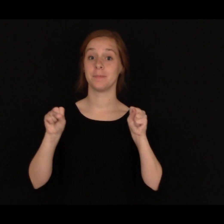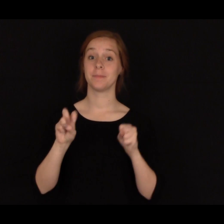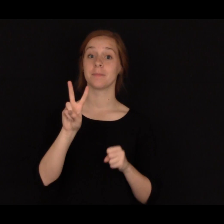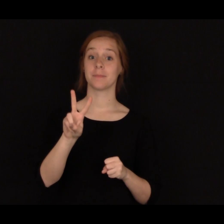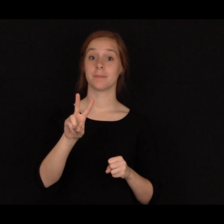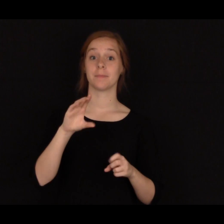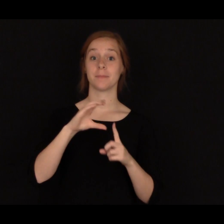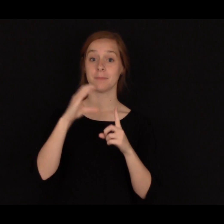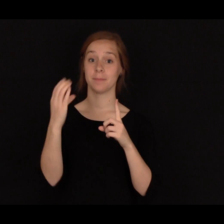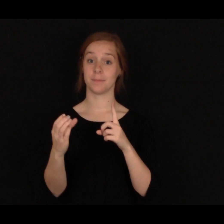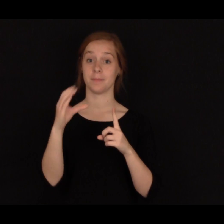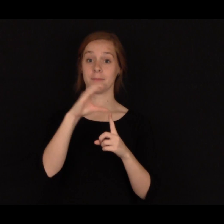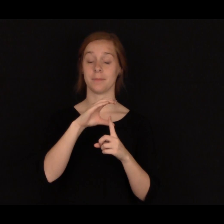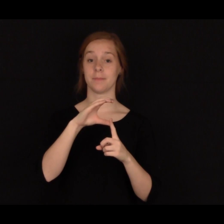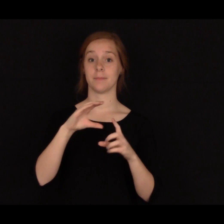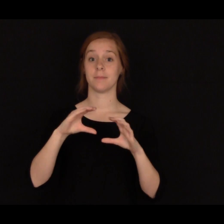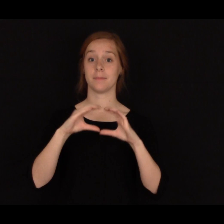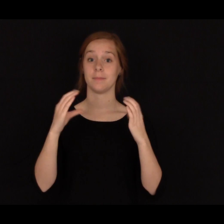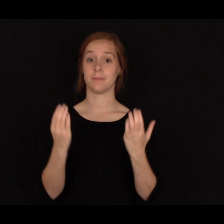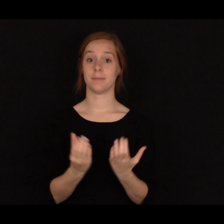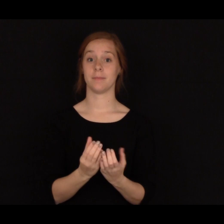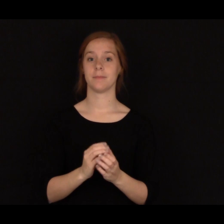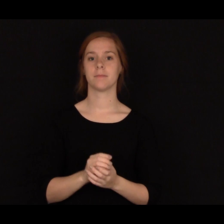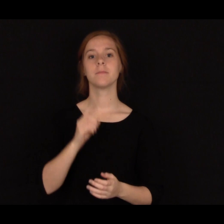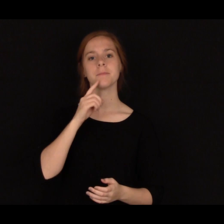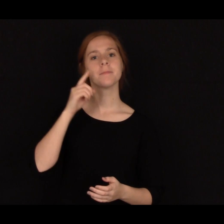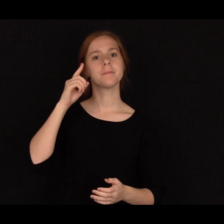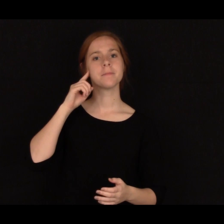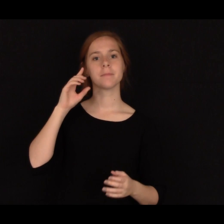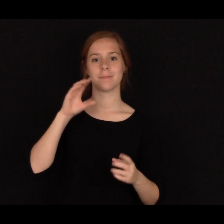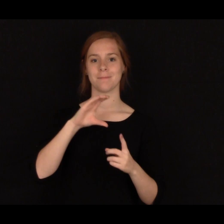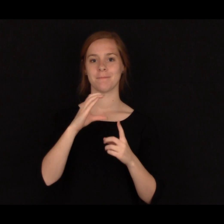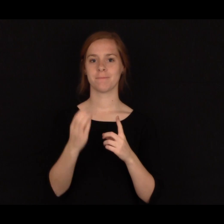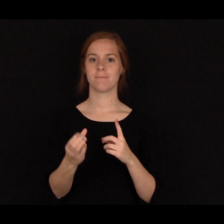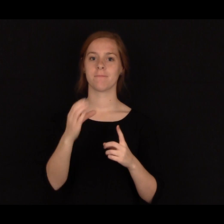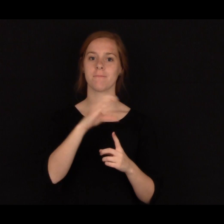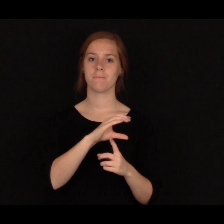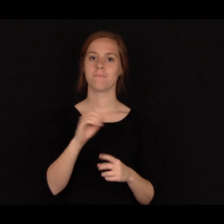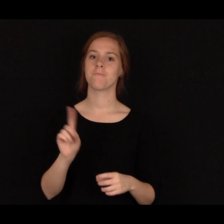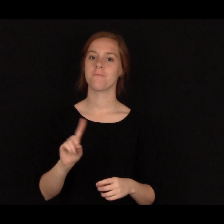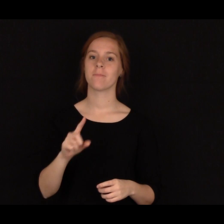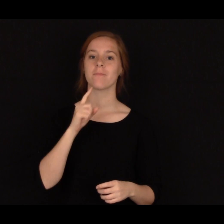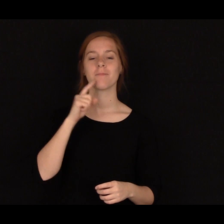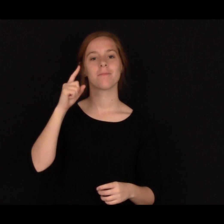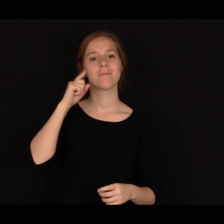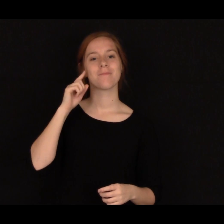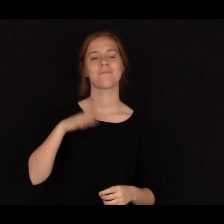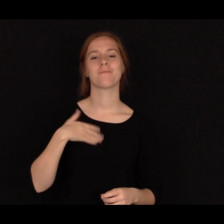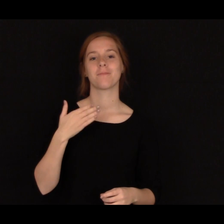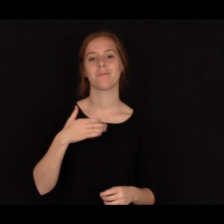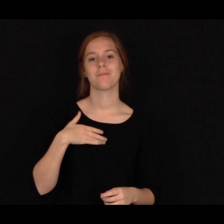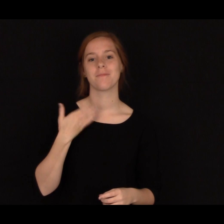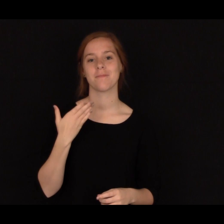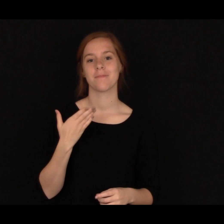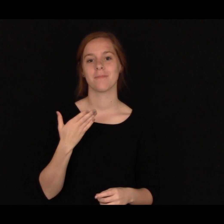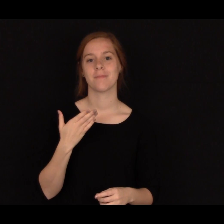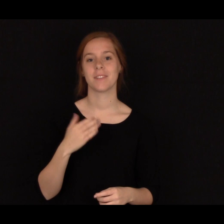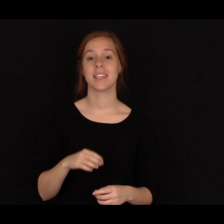I have also taken 2 culture classes. The deaf culture is where the deaf feel at